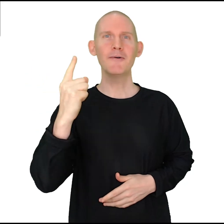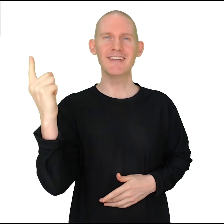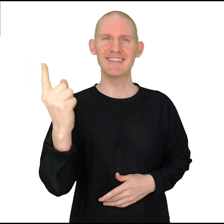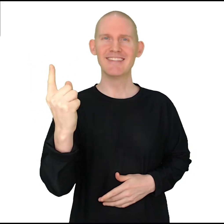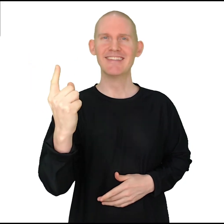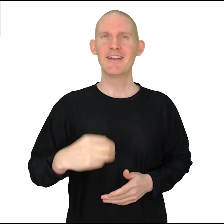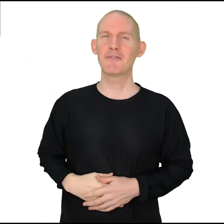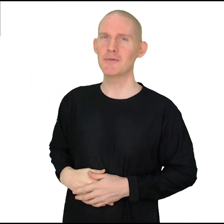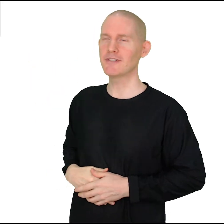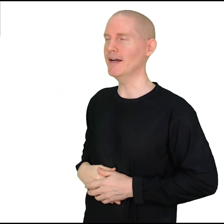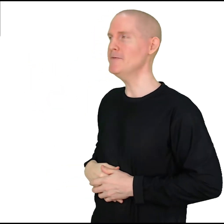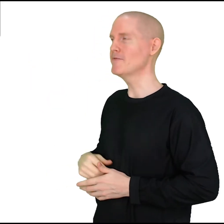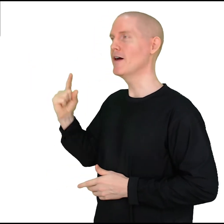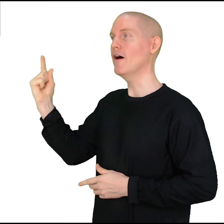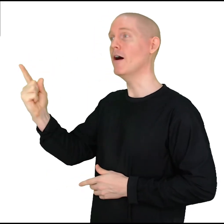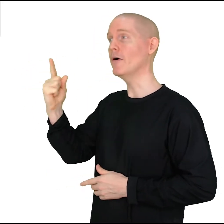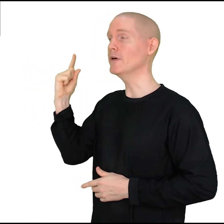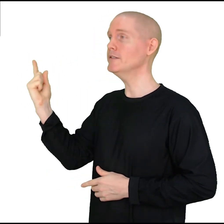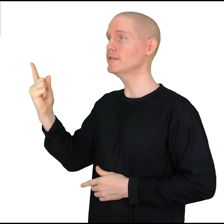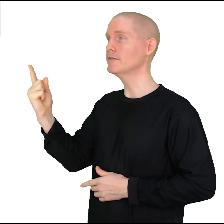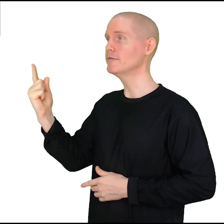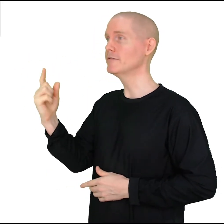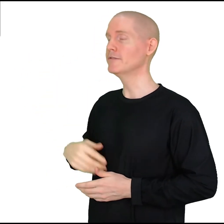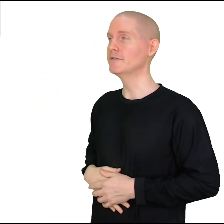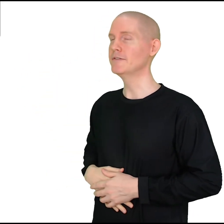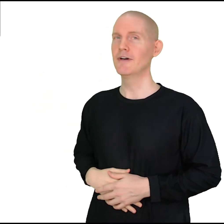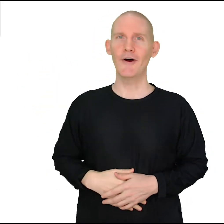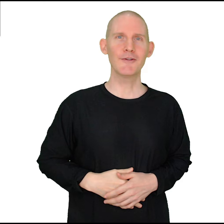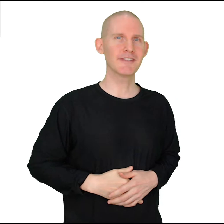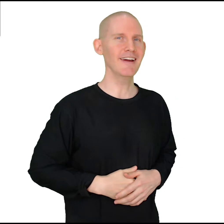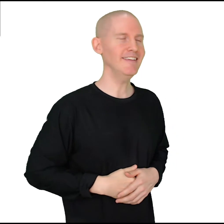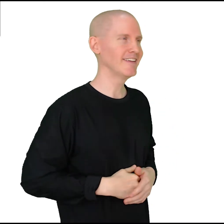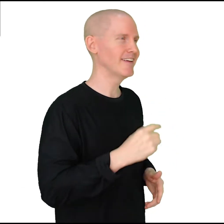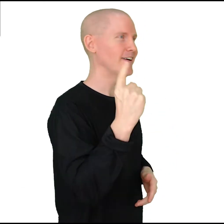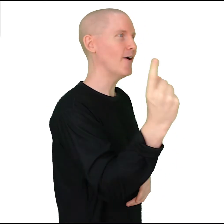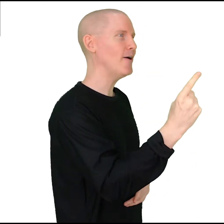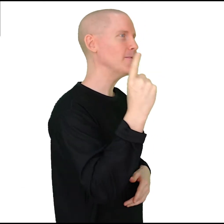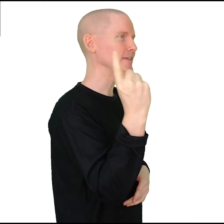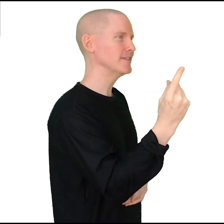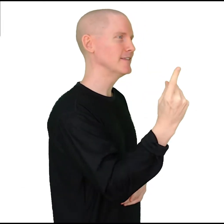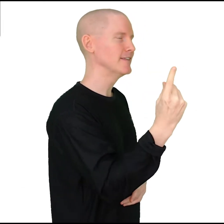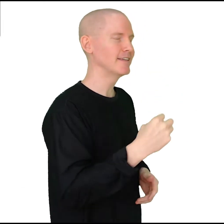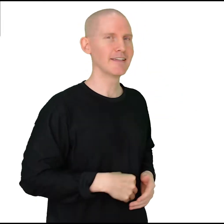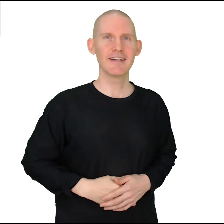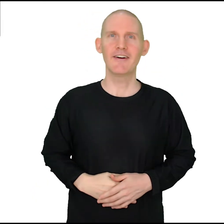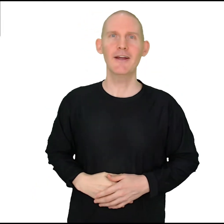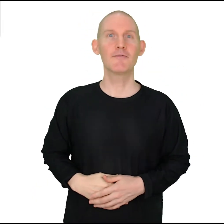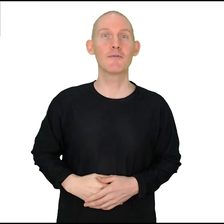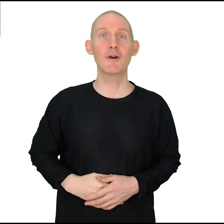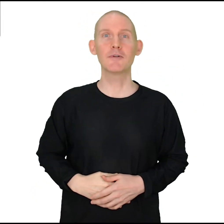Always. From the side, always. Other side, always. All right, from the front once